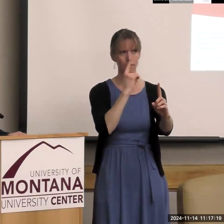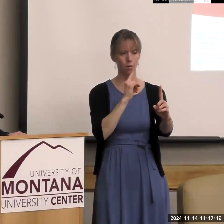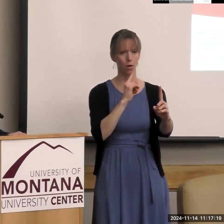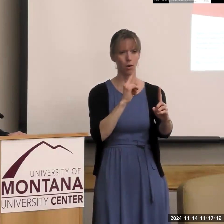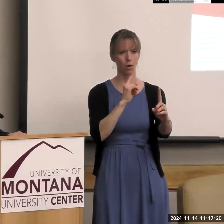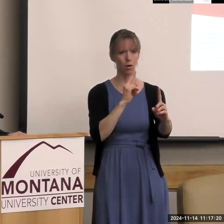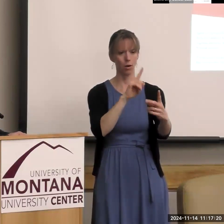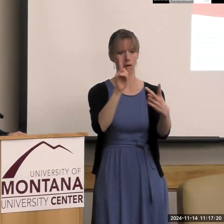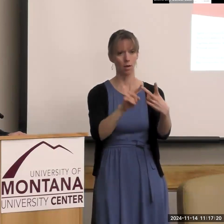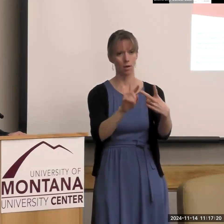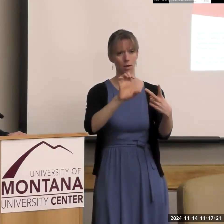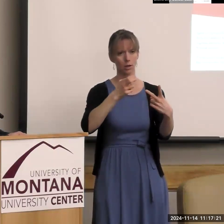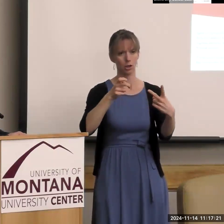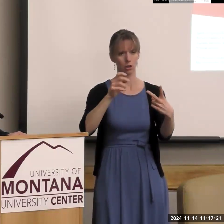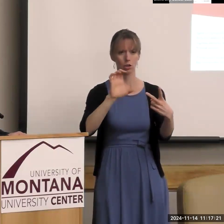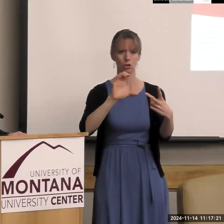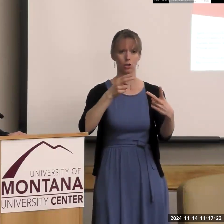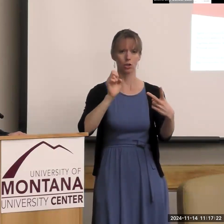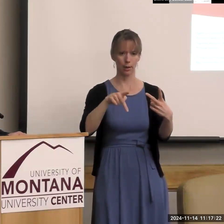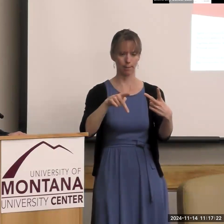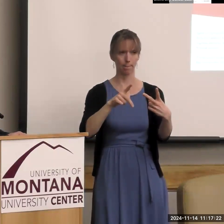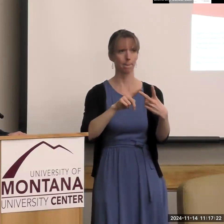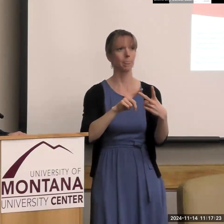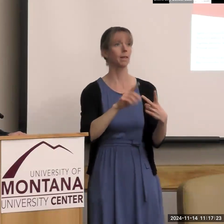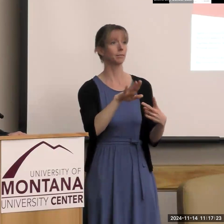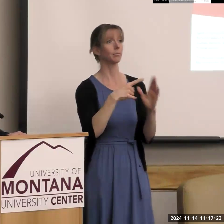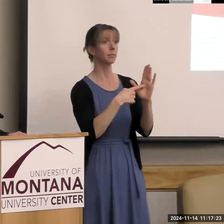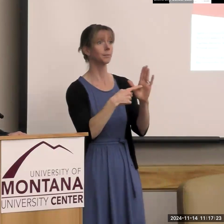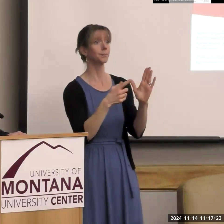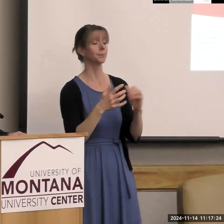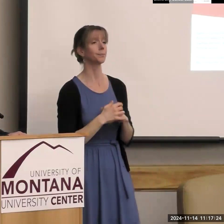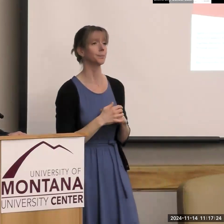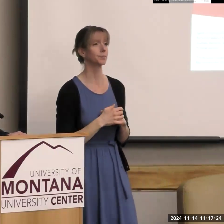I can give you the example that I had when we did this in